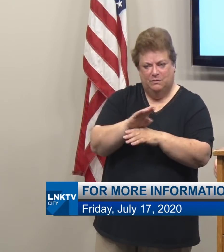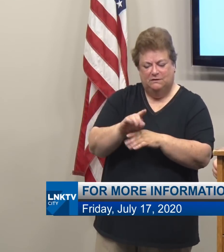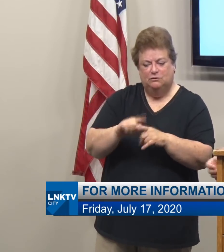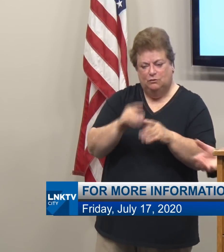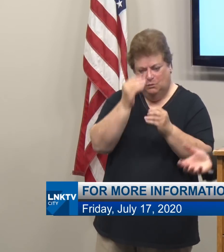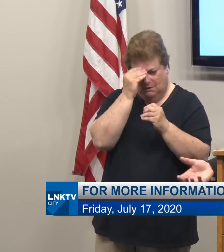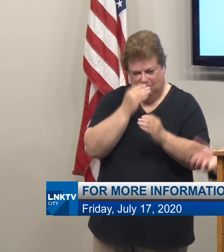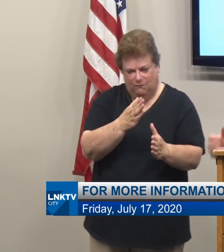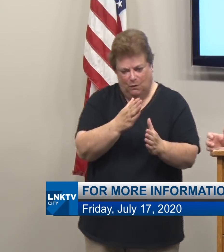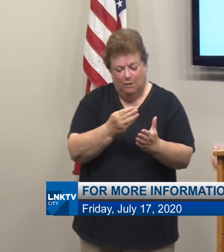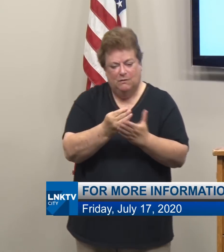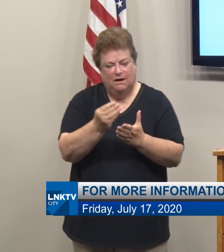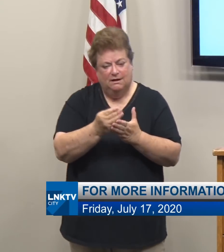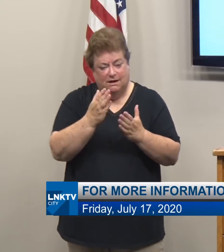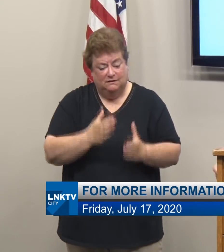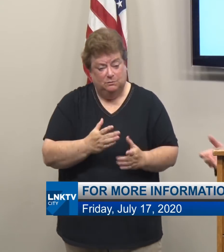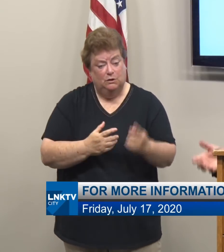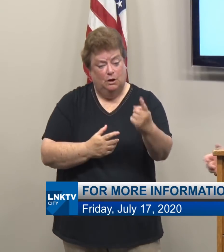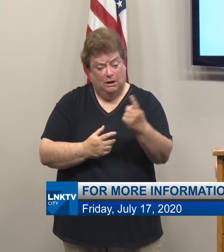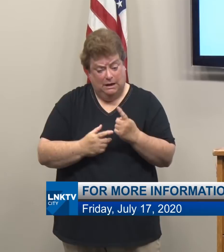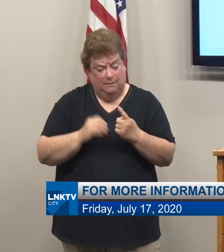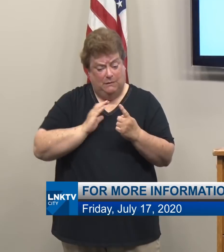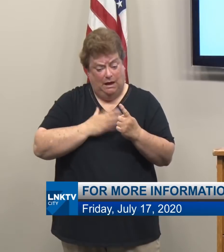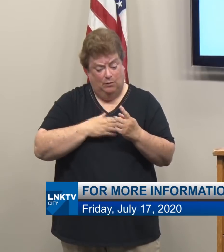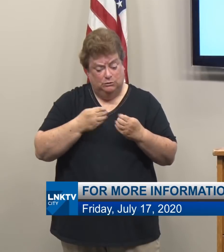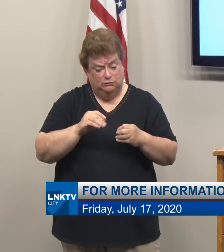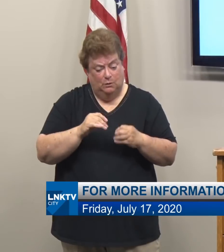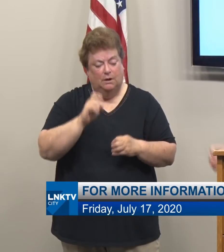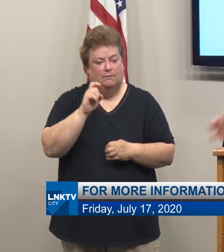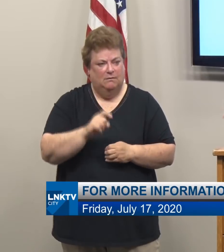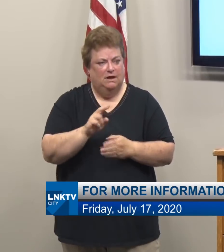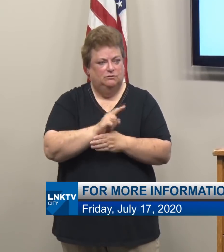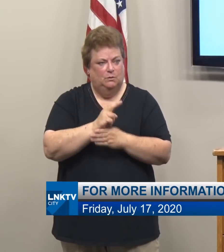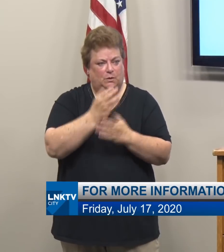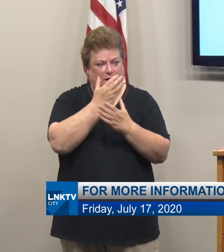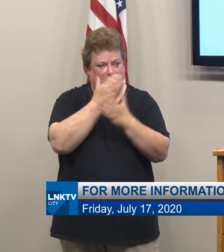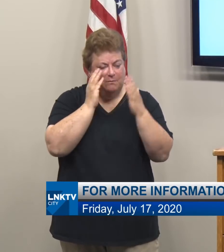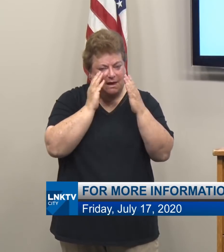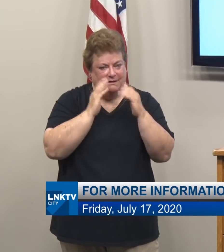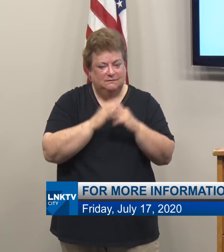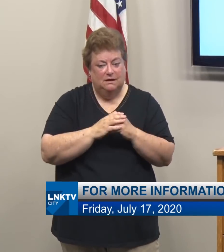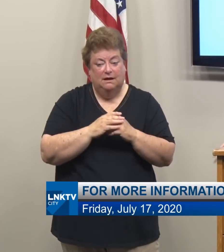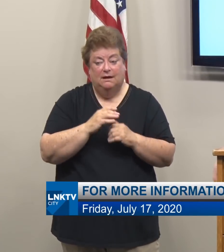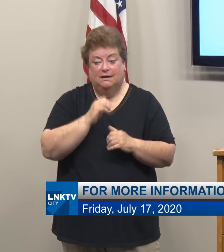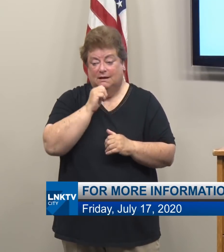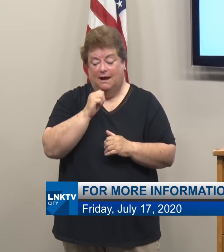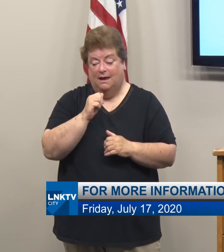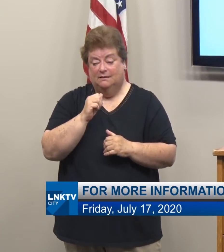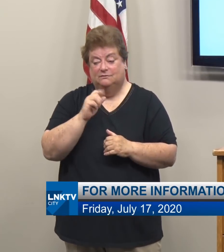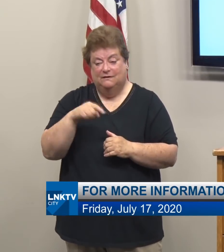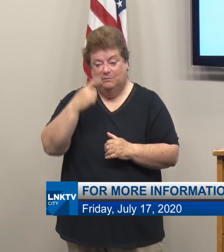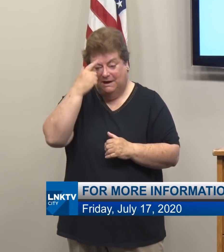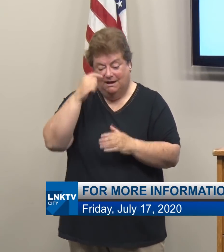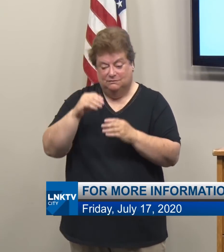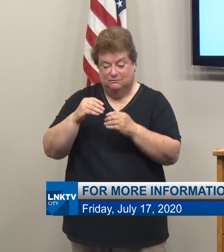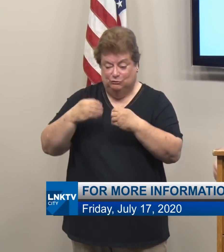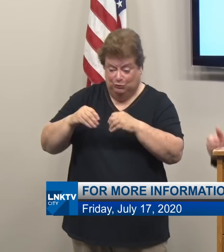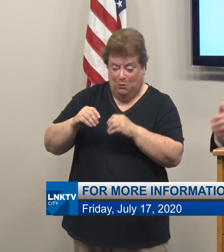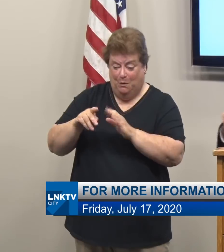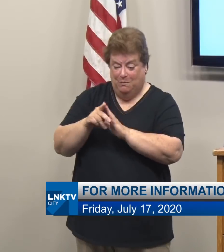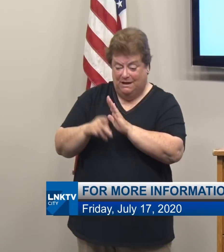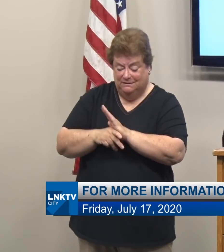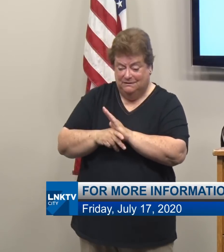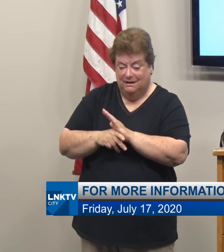their customers, if you're coming in the store, you need to wear a mask. Not because that's a store policy, although many of our stores do have that